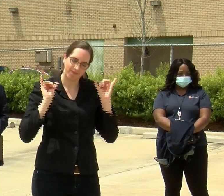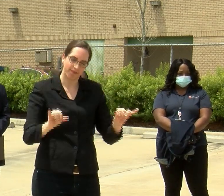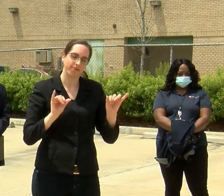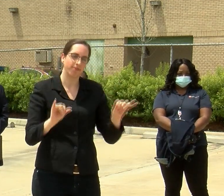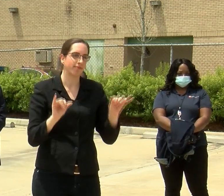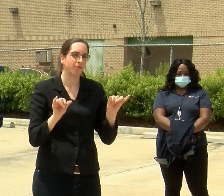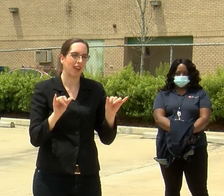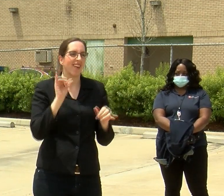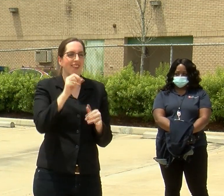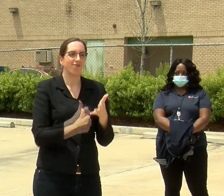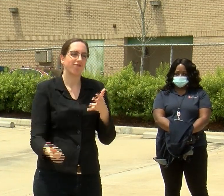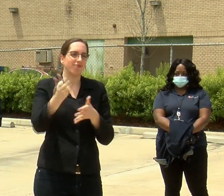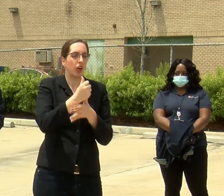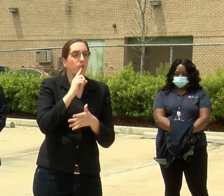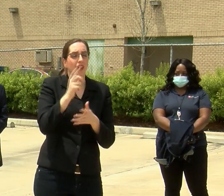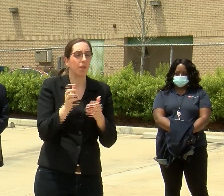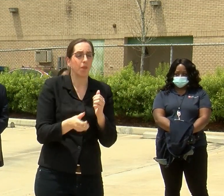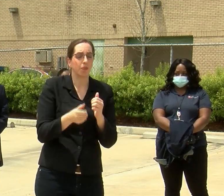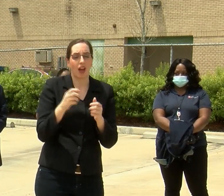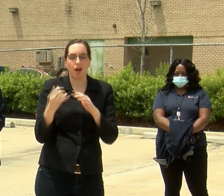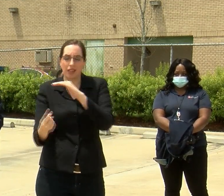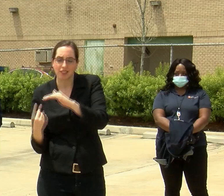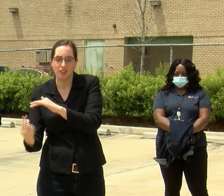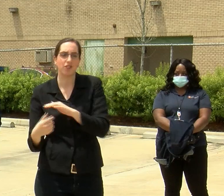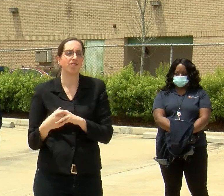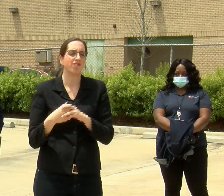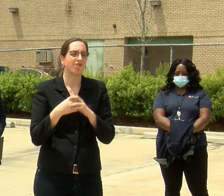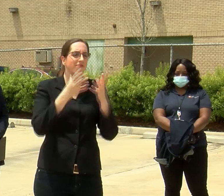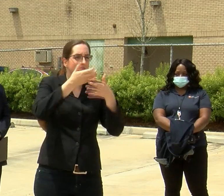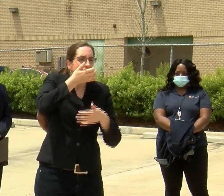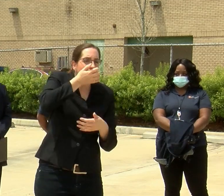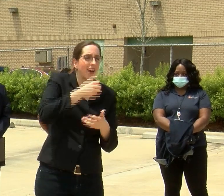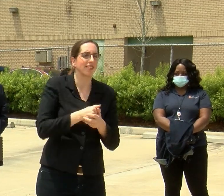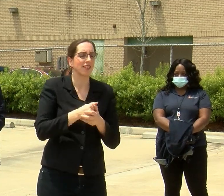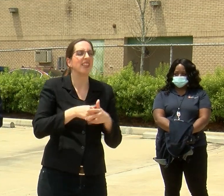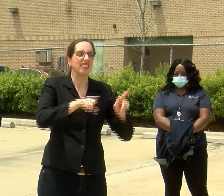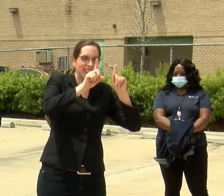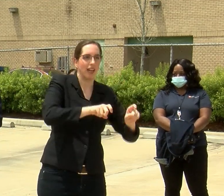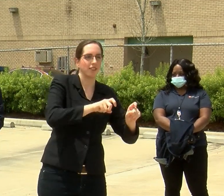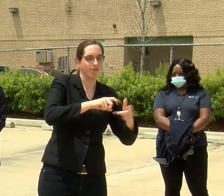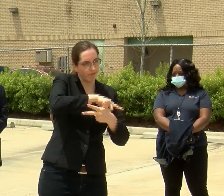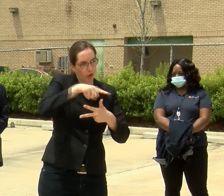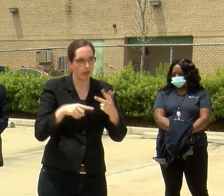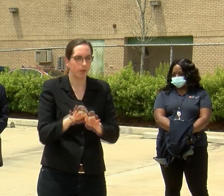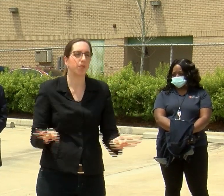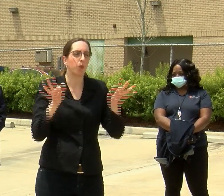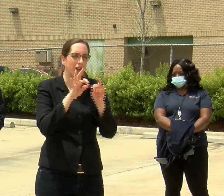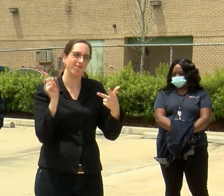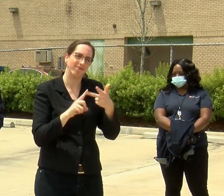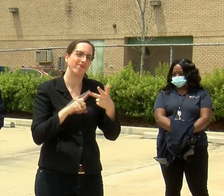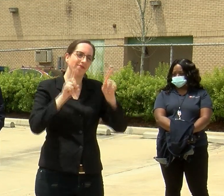have is some isolation, a face mask, and a test. Testing does